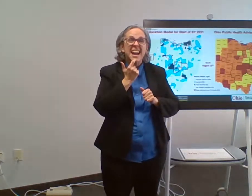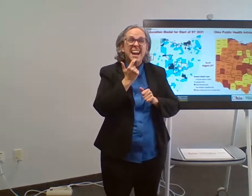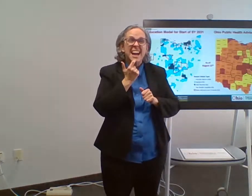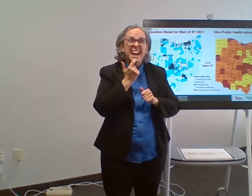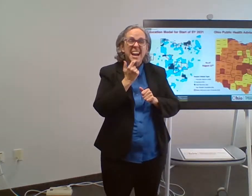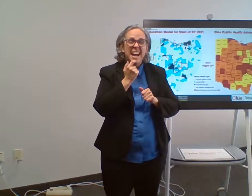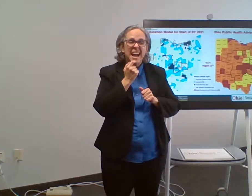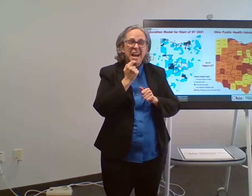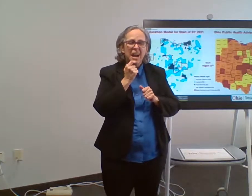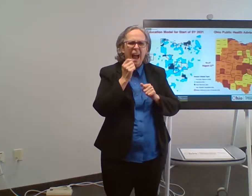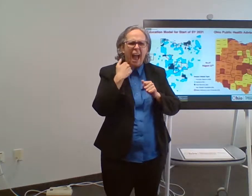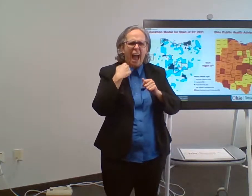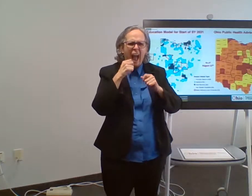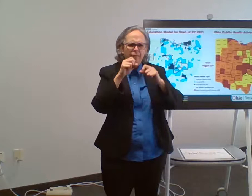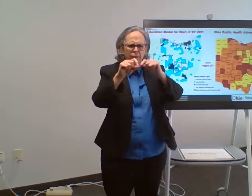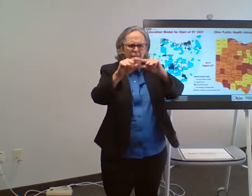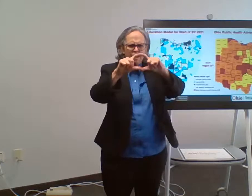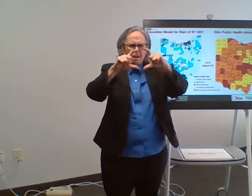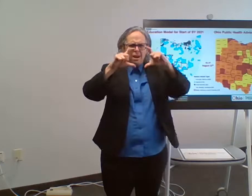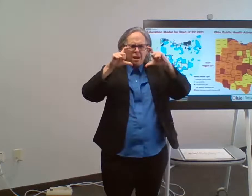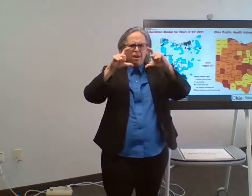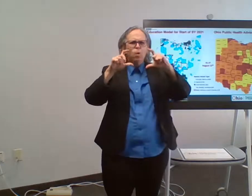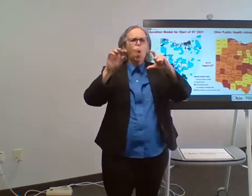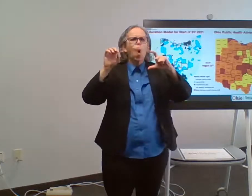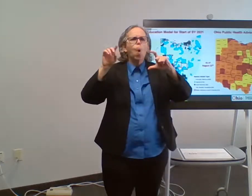of Education's map